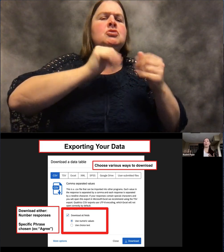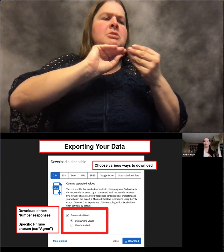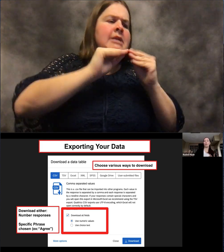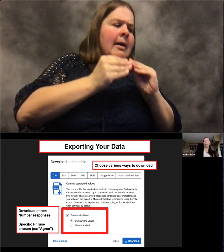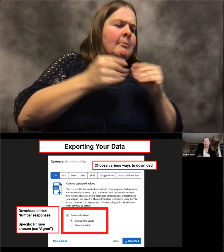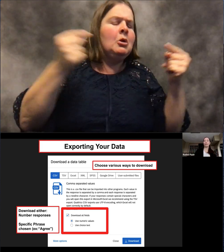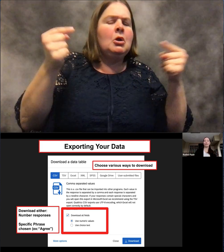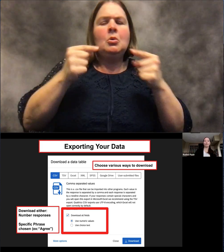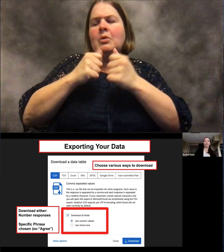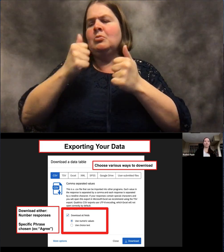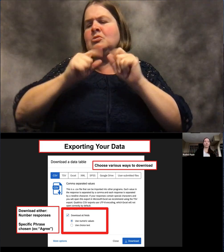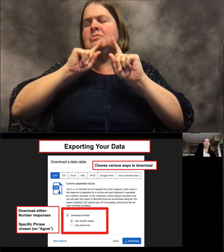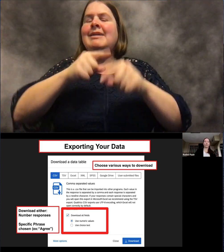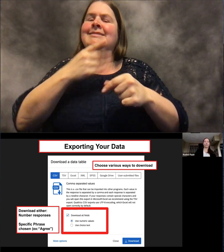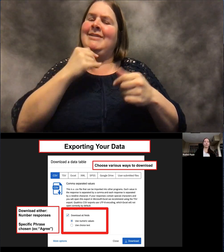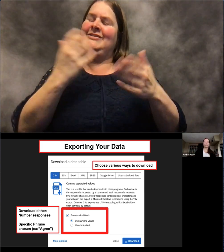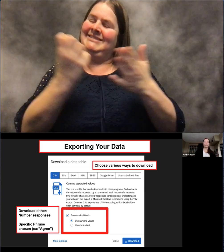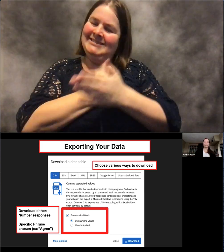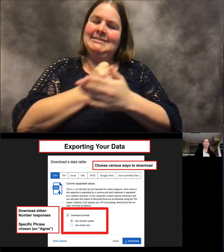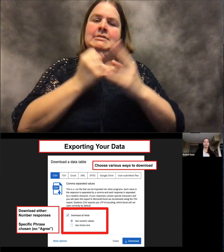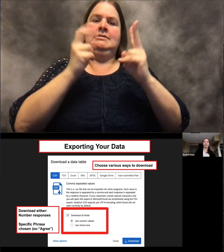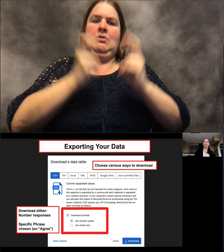up with what response.